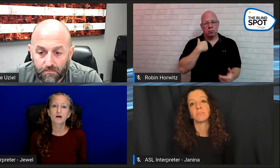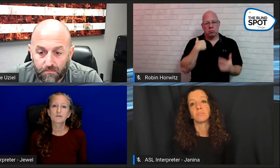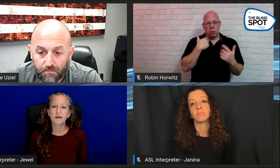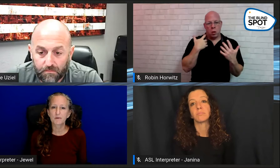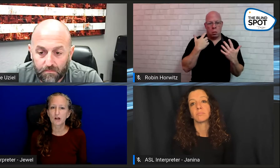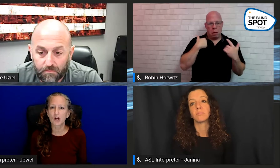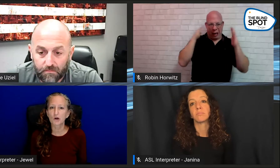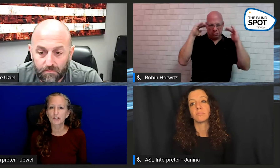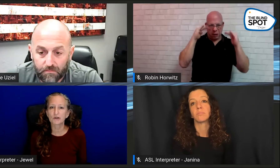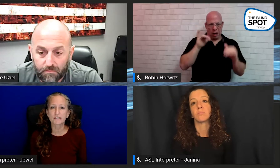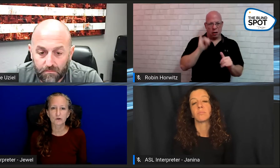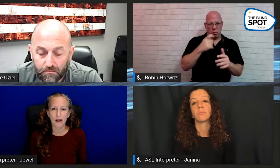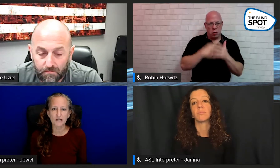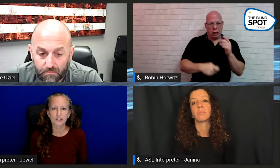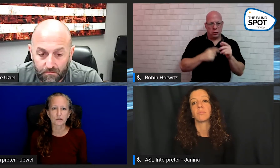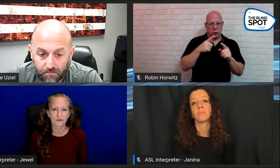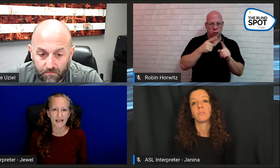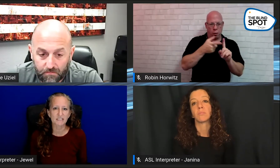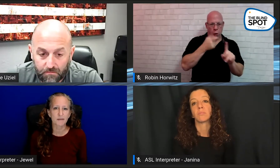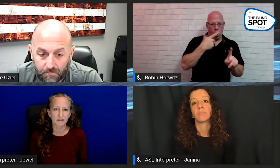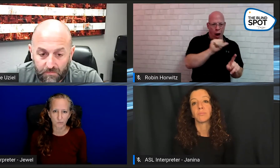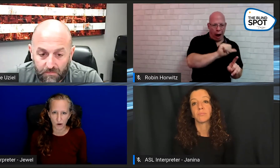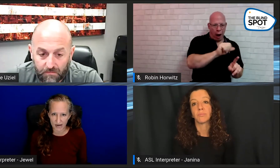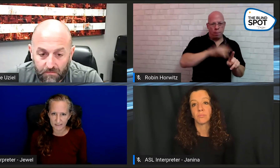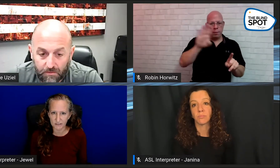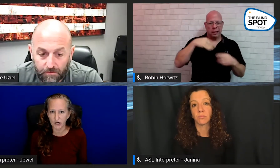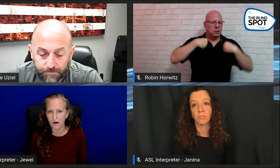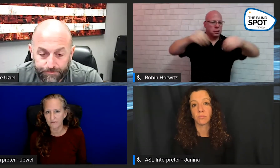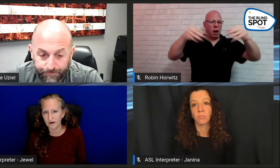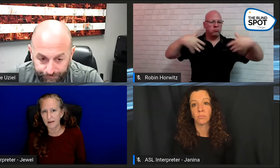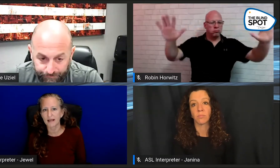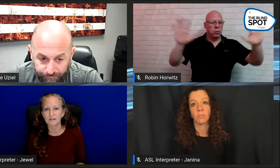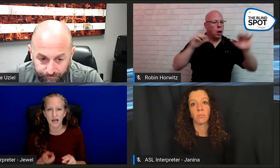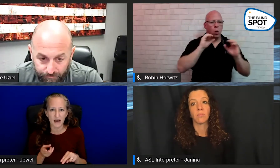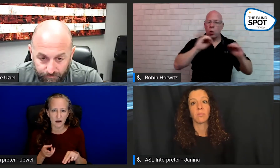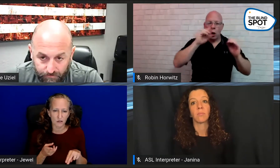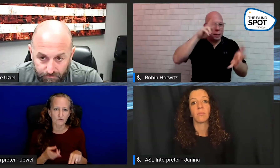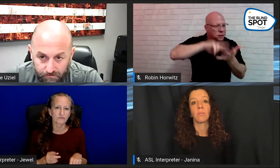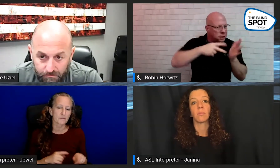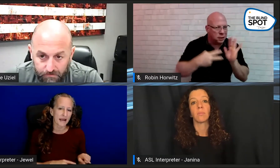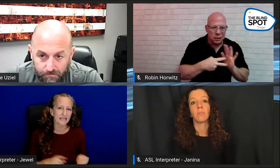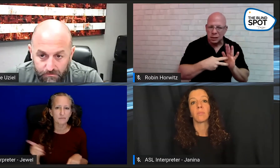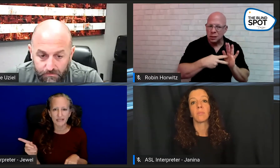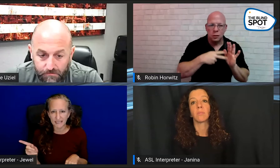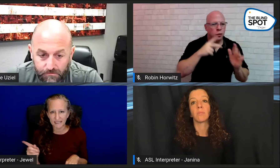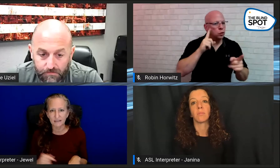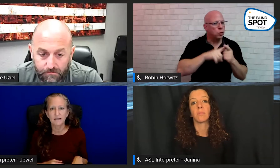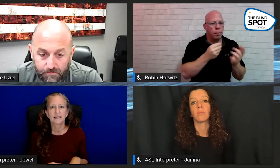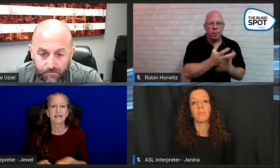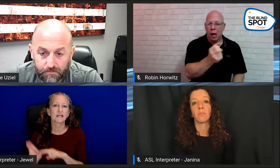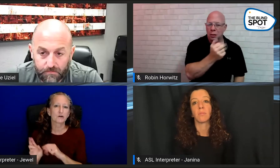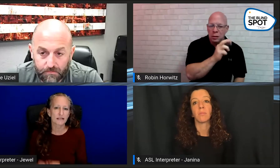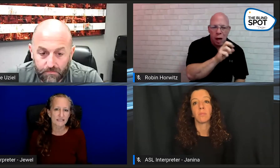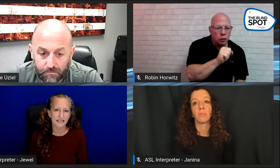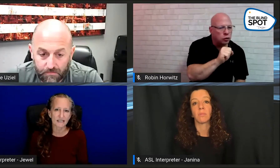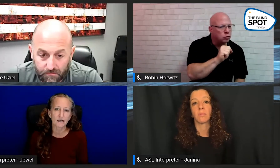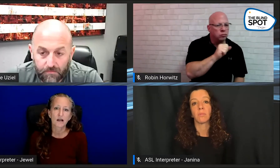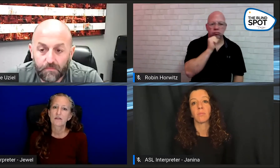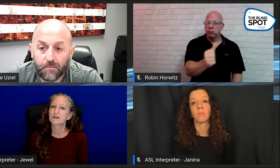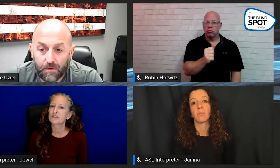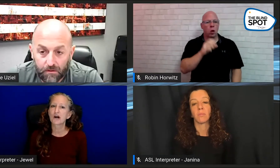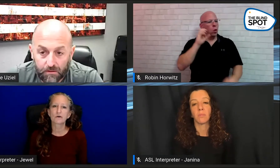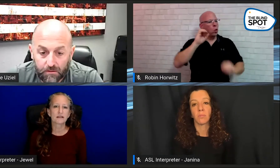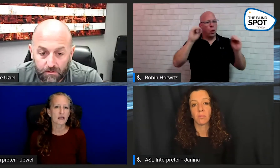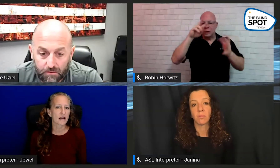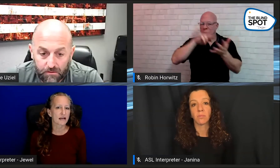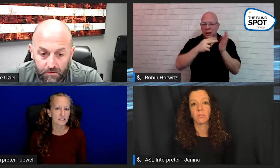And most people are unidirectional. They expect the price to go from A to B, increasing.